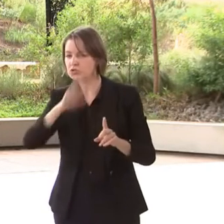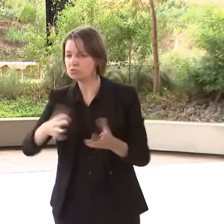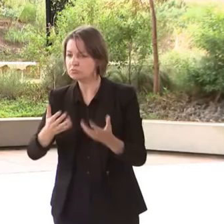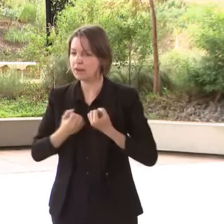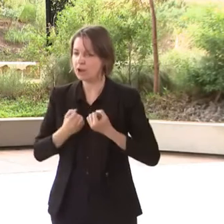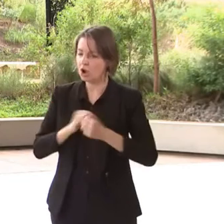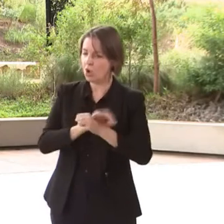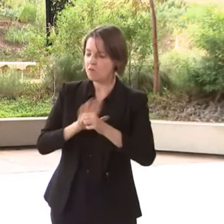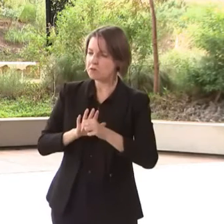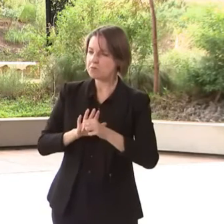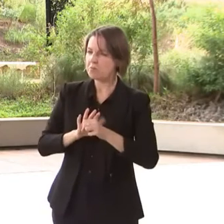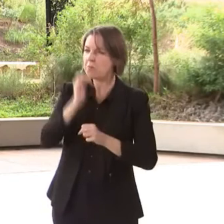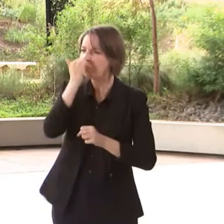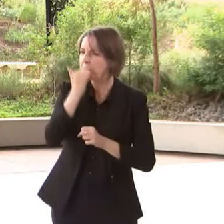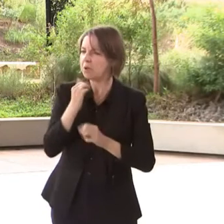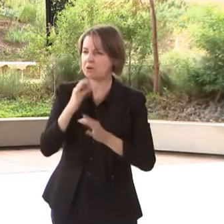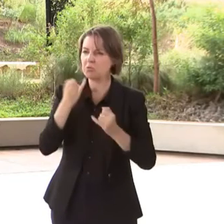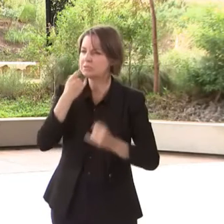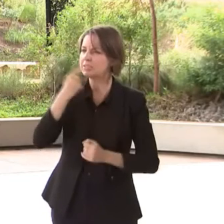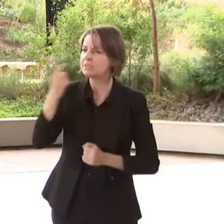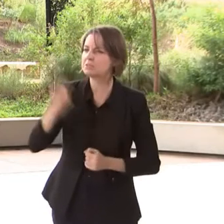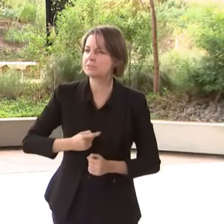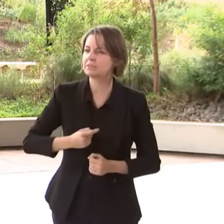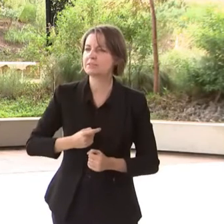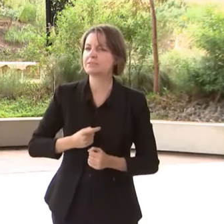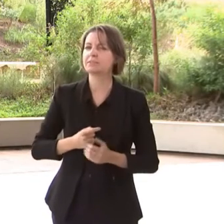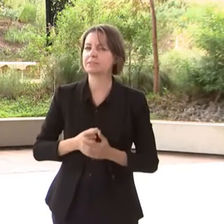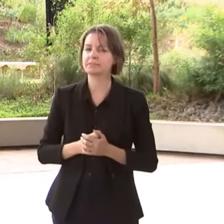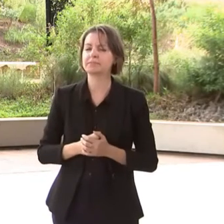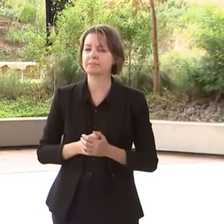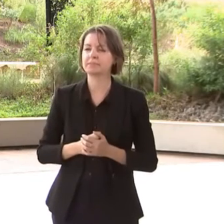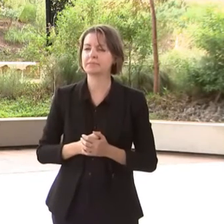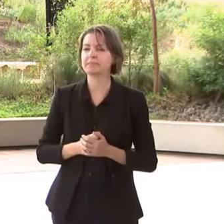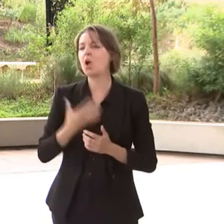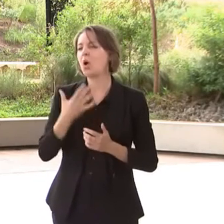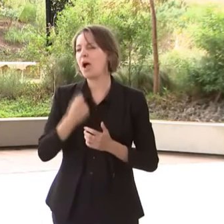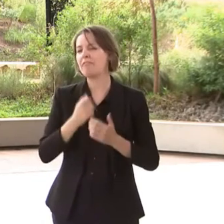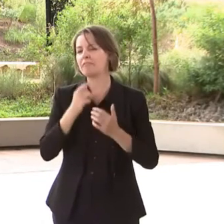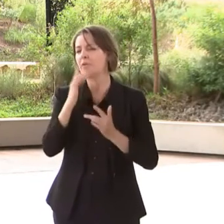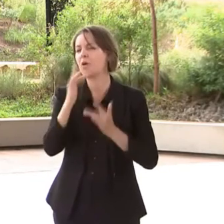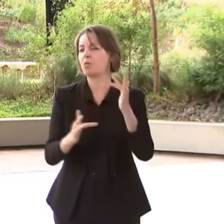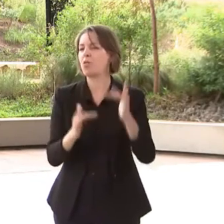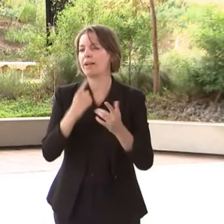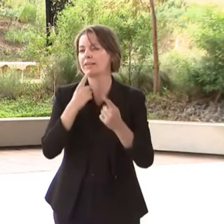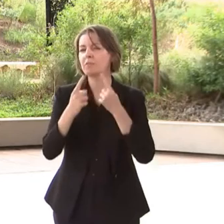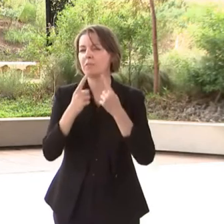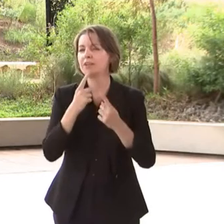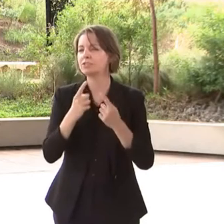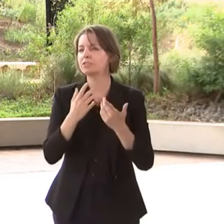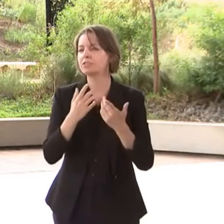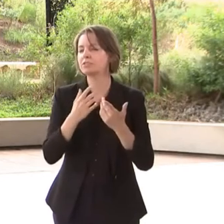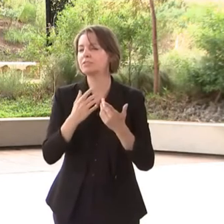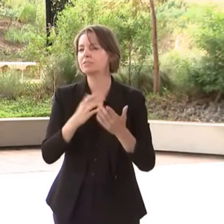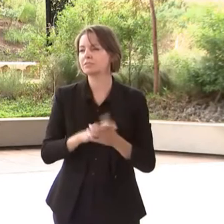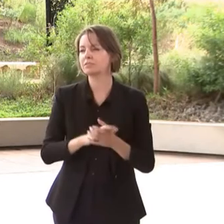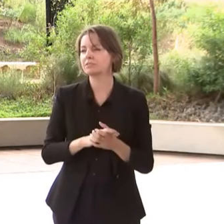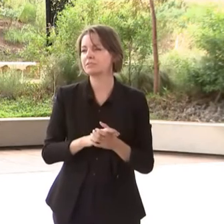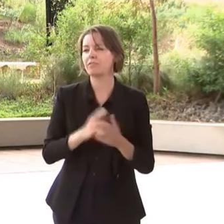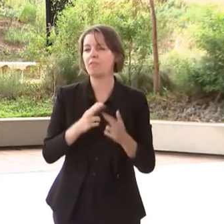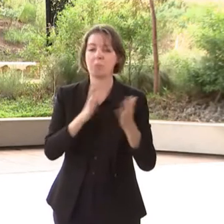there is a website at the National Centre for Immunisation Research which also summarises, and it's a